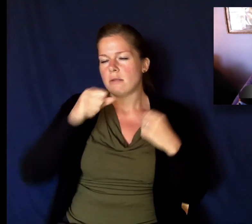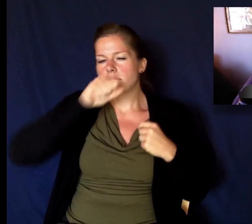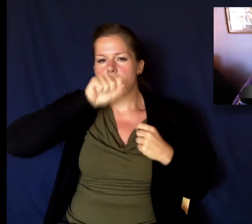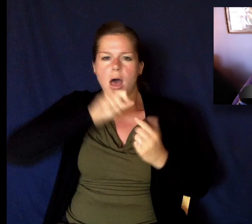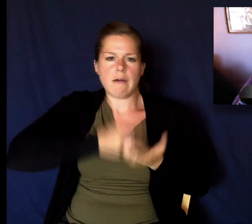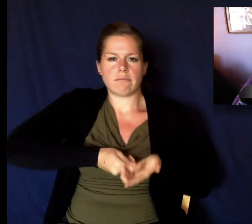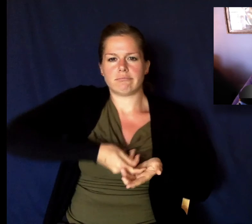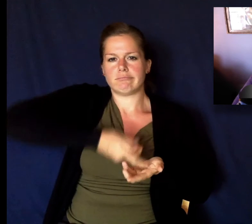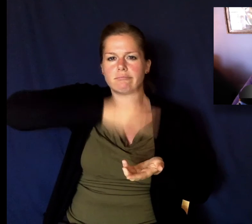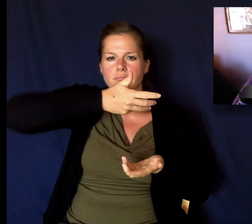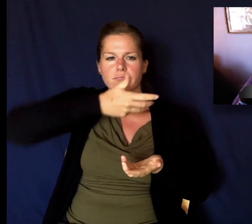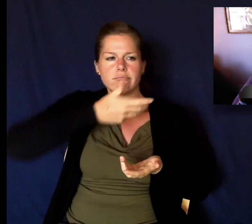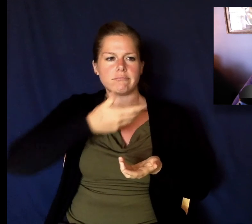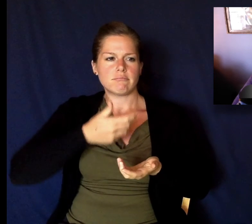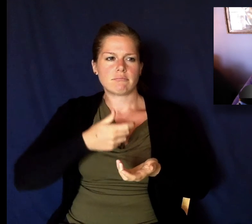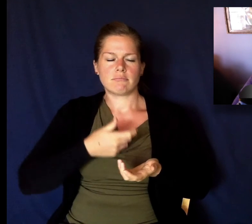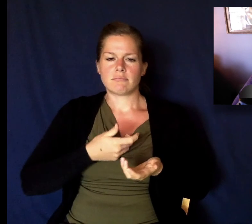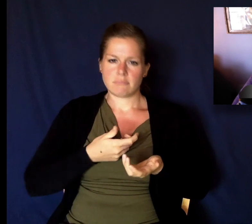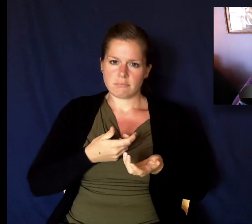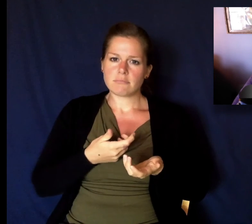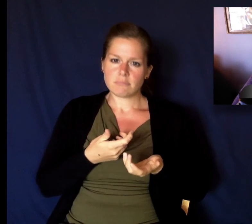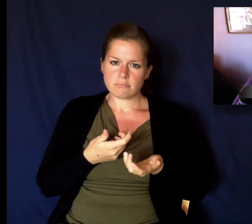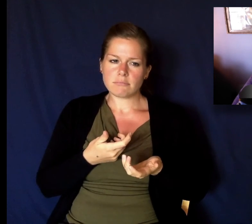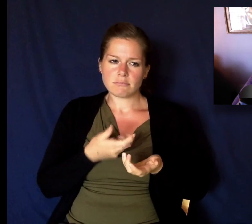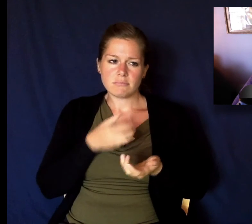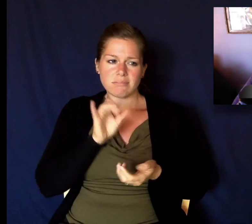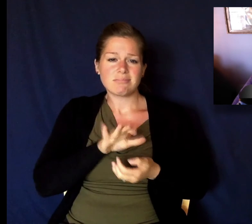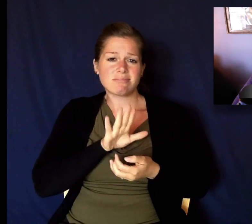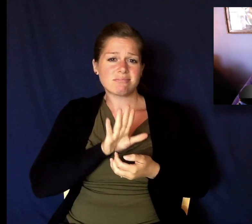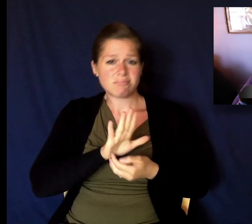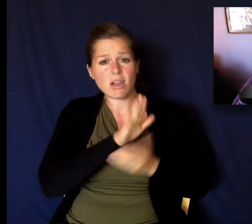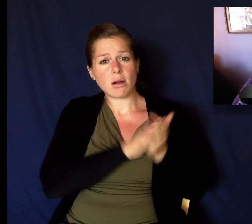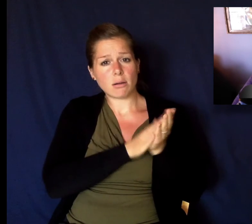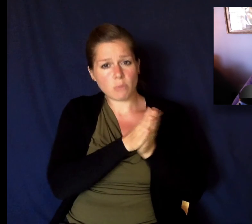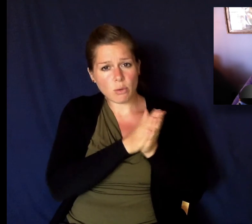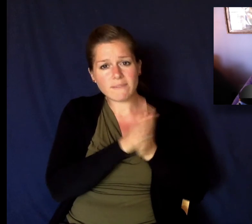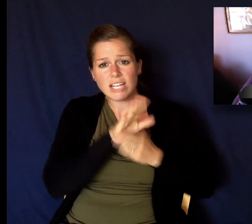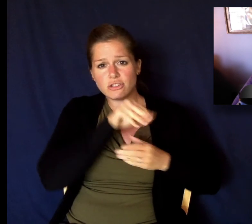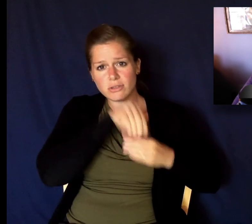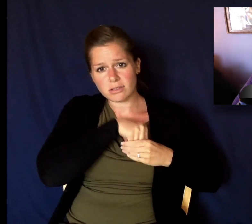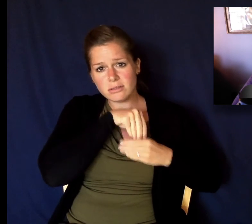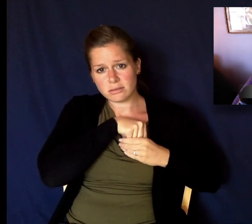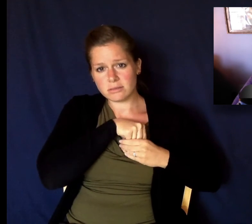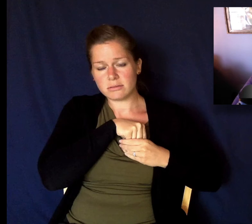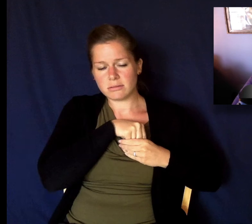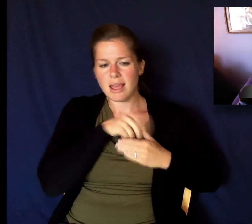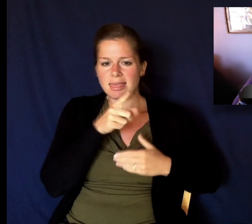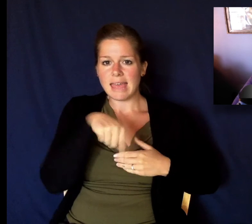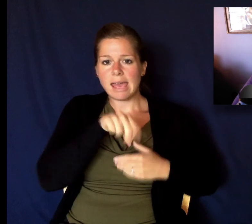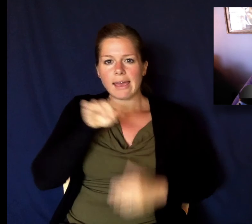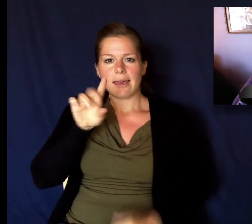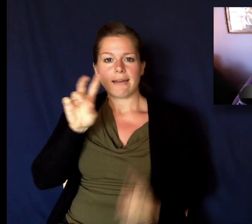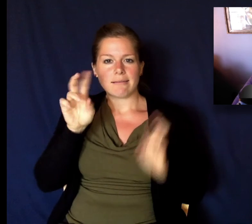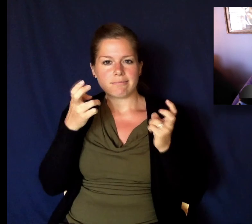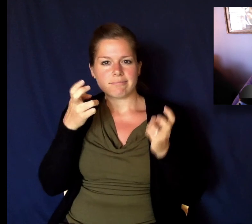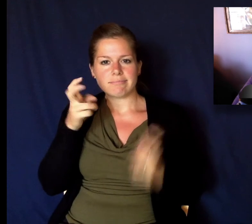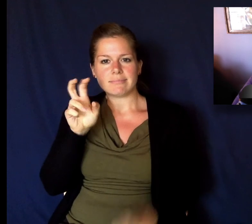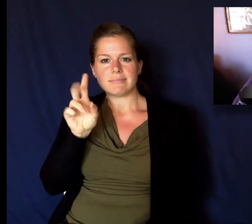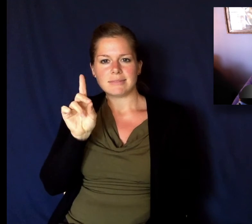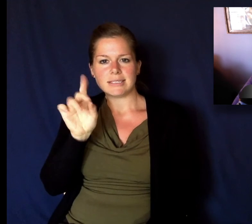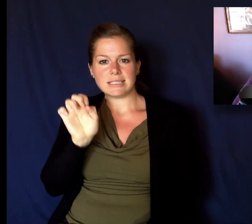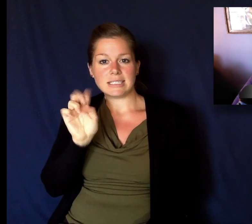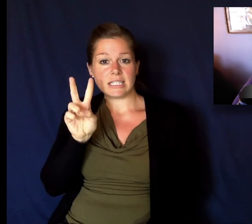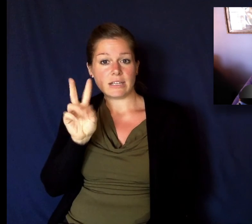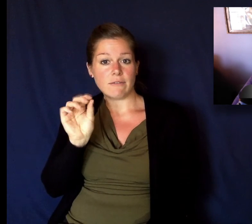men, who loved to be in high places and have the best seats, it's a continuation of his thought that